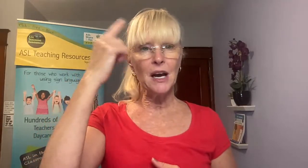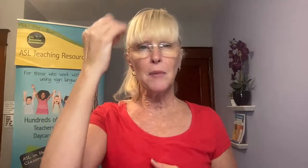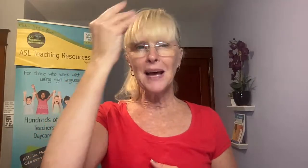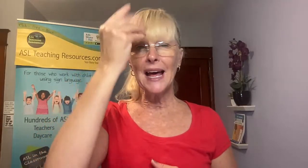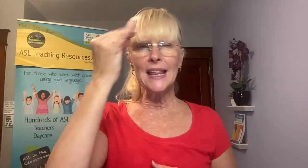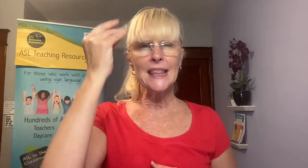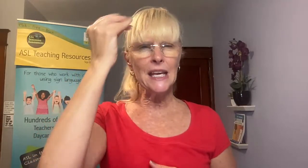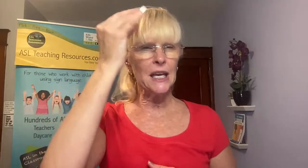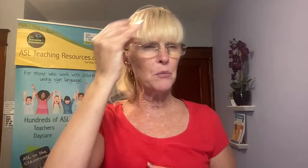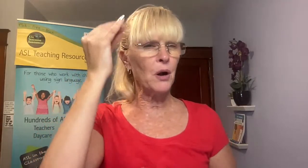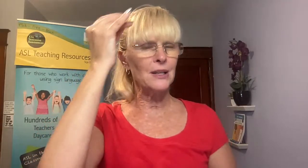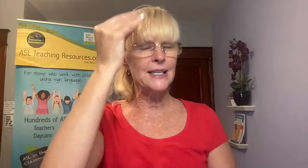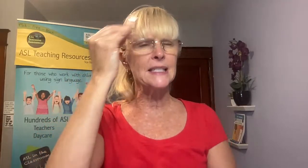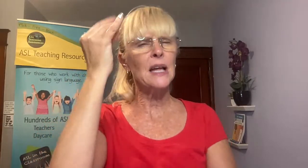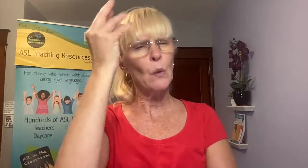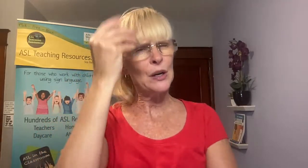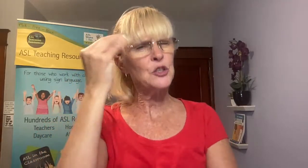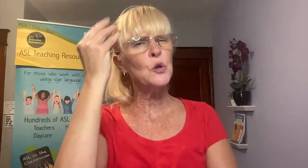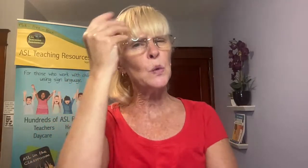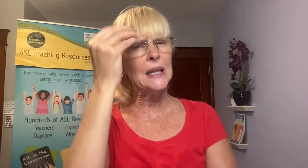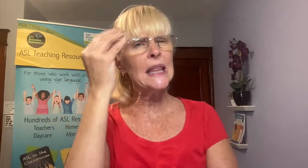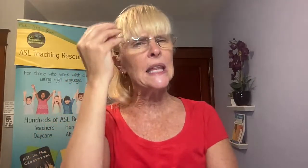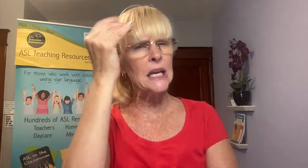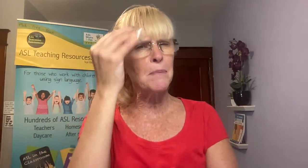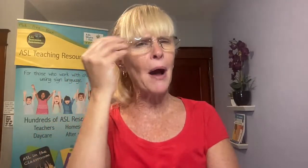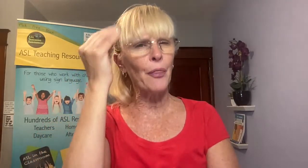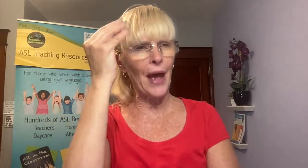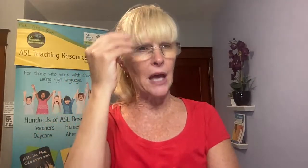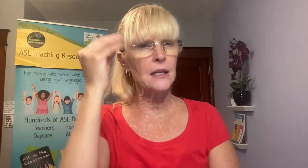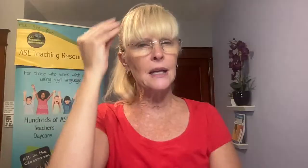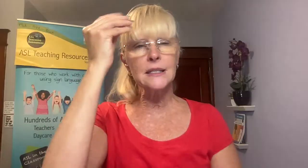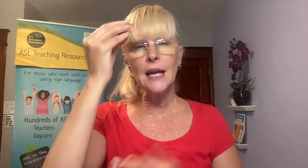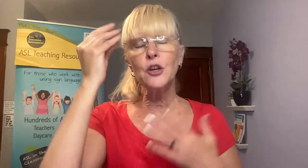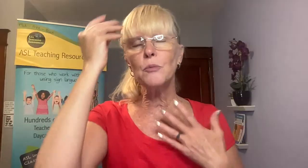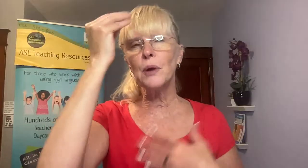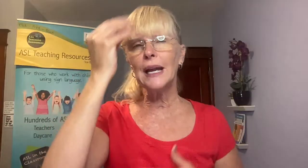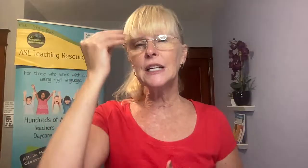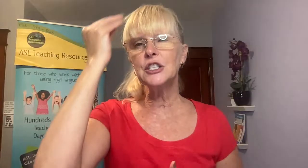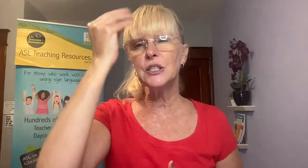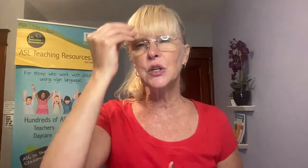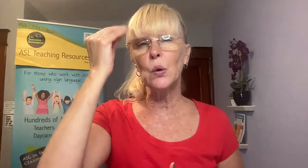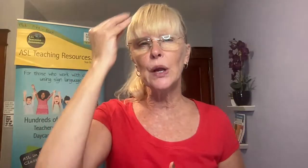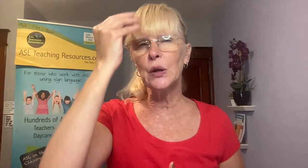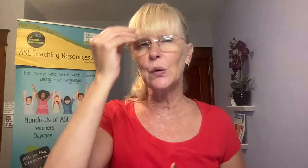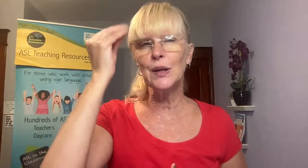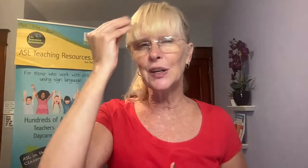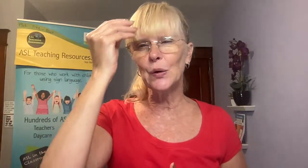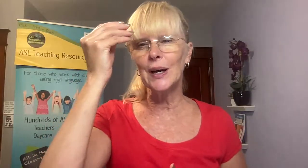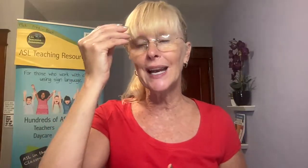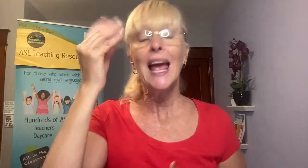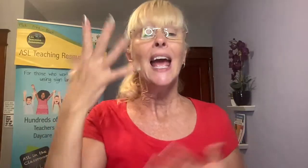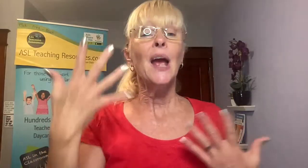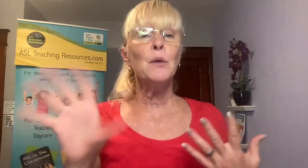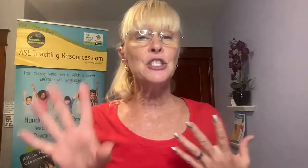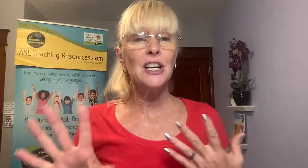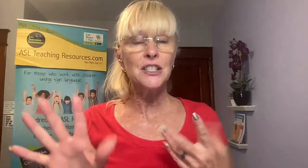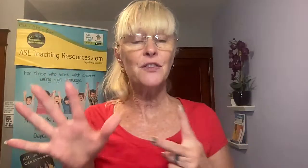become a thinking process. Now, why don't you really think about that? That's like your brain is just going on and on. And we just